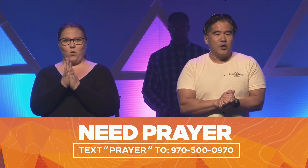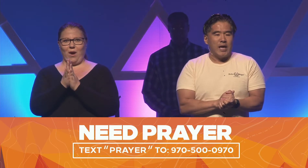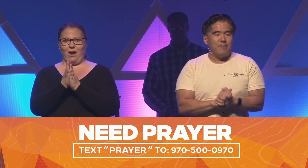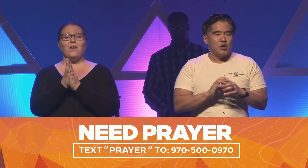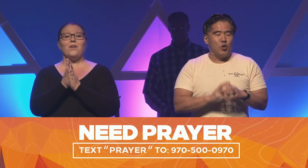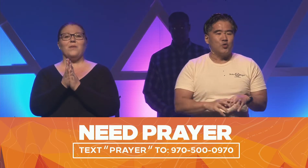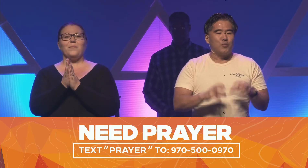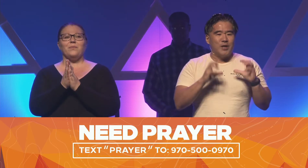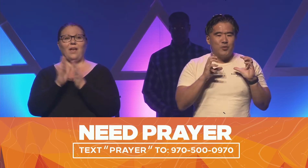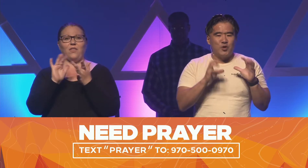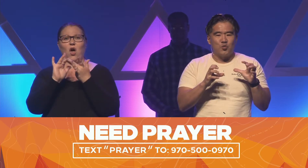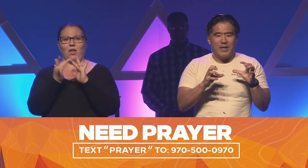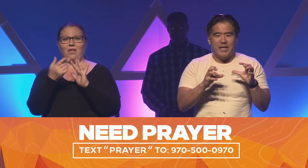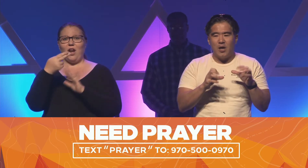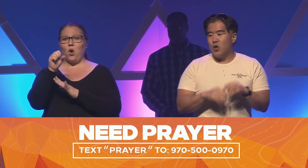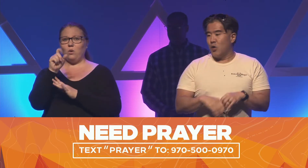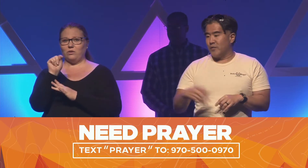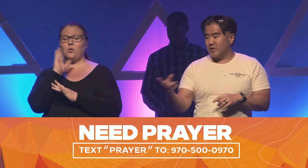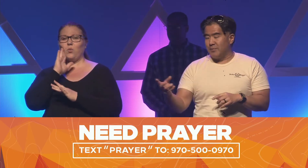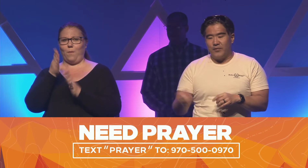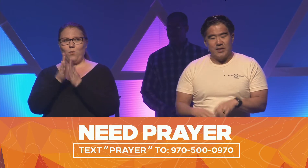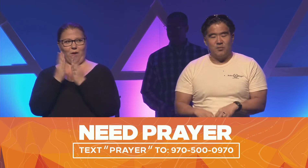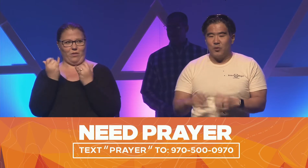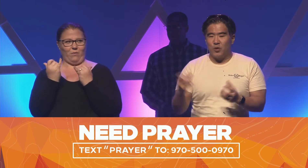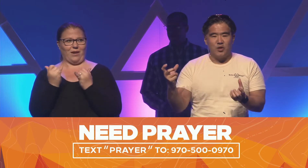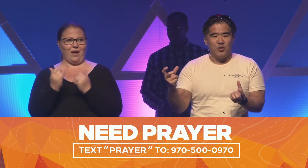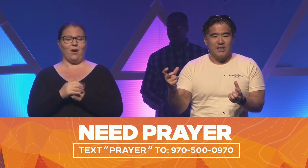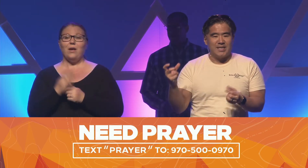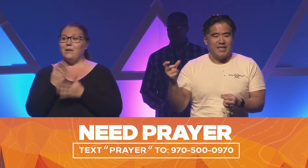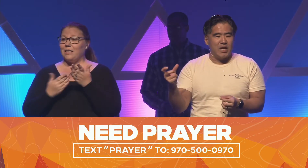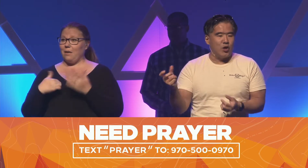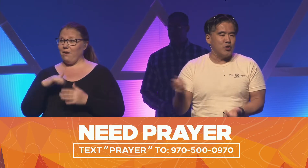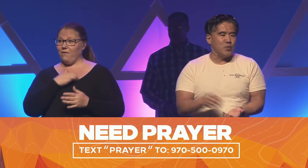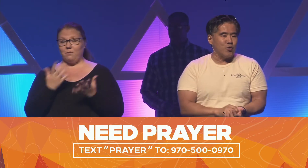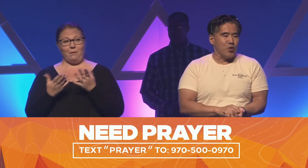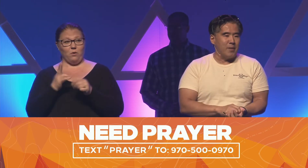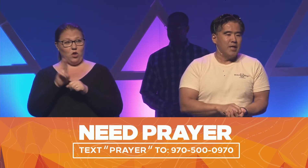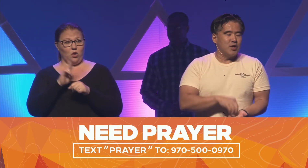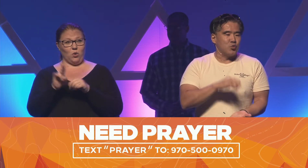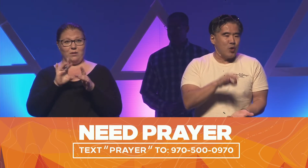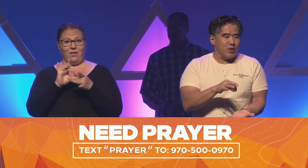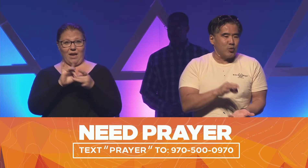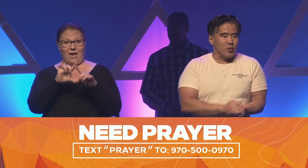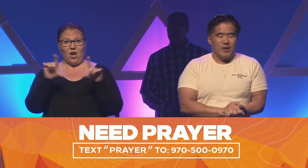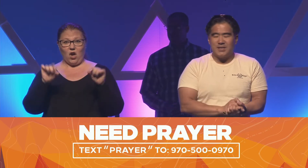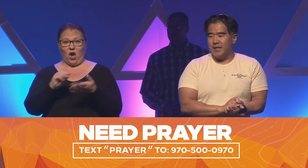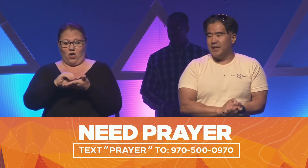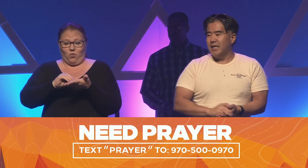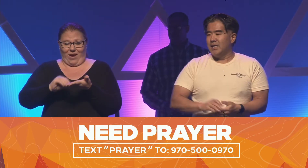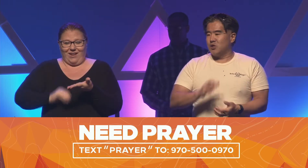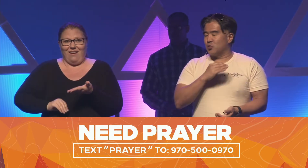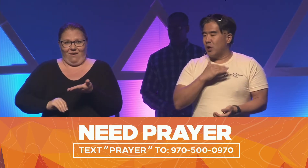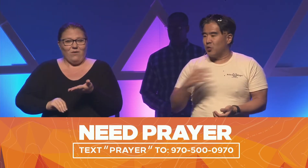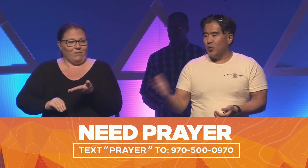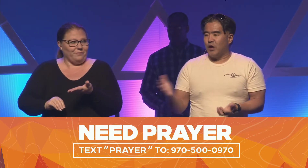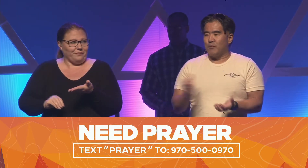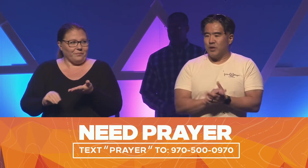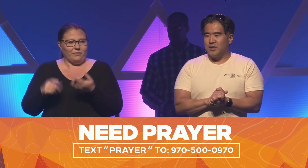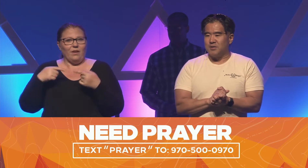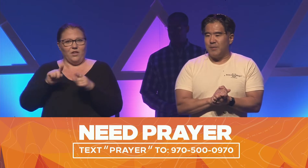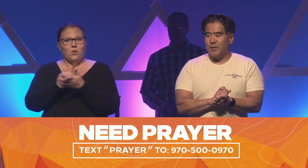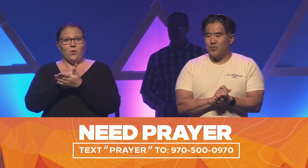online campus host will pray with you right now. Or for some of us, you might want to utilize the Connect card in your program to write your request in. So throughout the